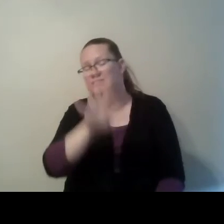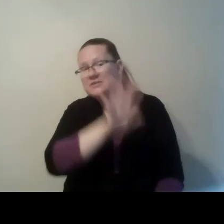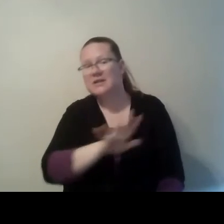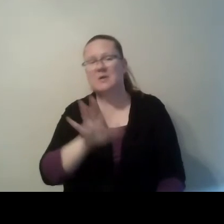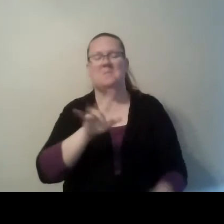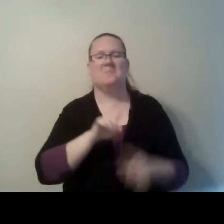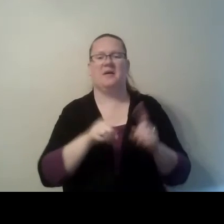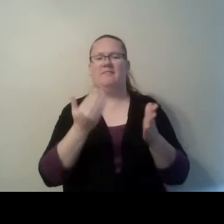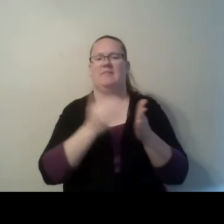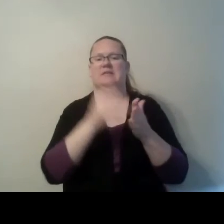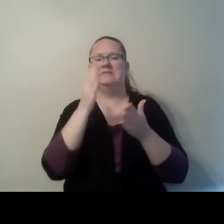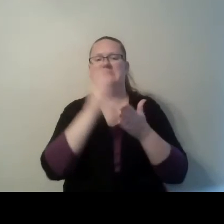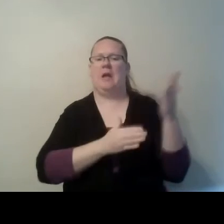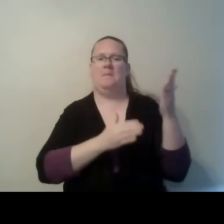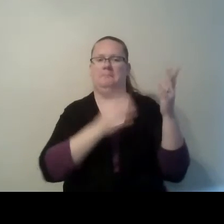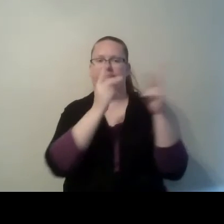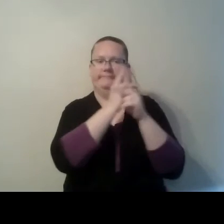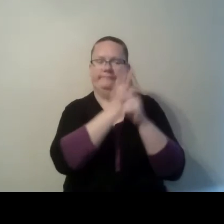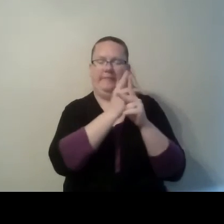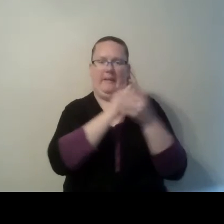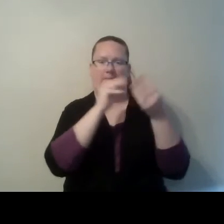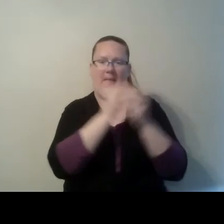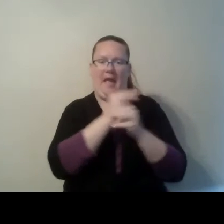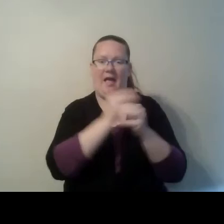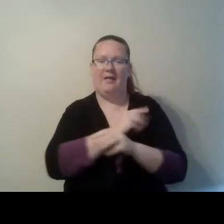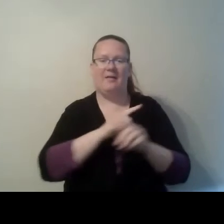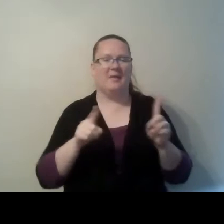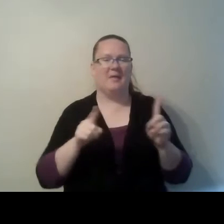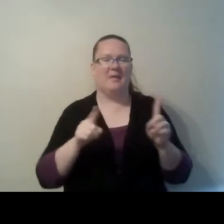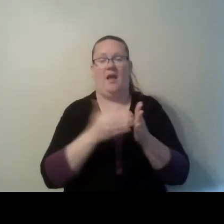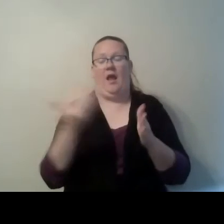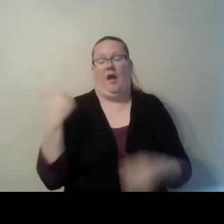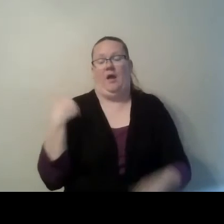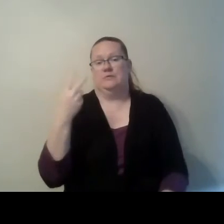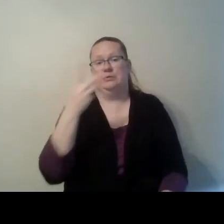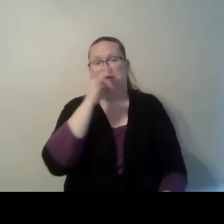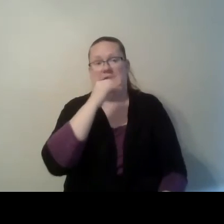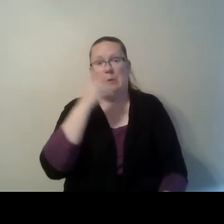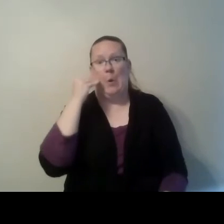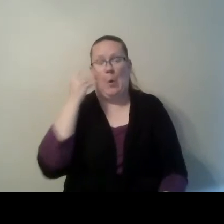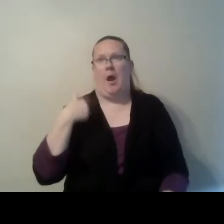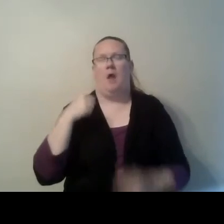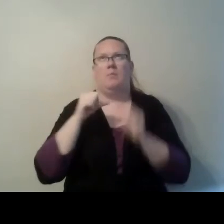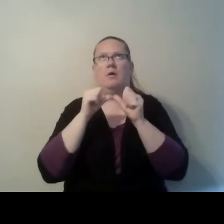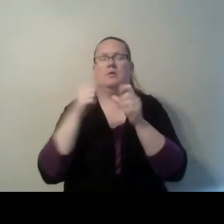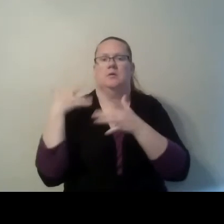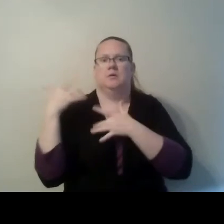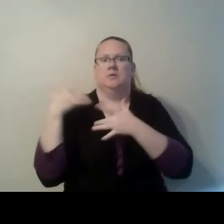Again, just doing some crude math there. Again, I got 2 kids at home, and I constantly worry about them as